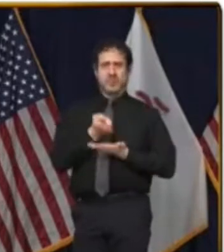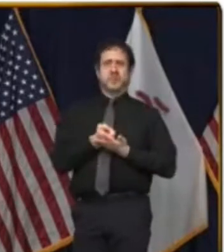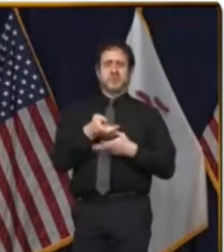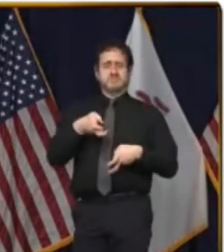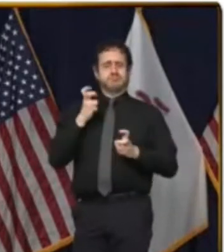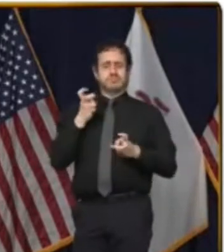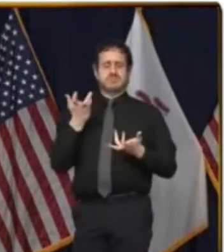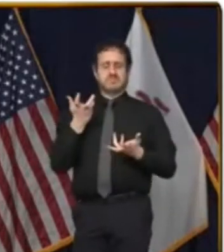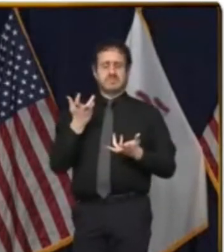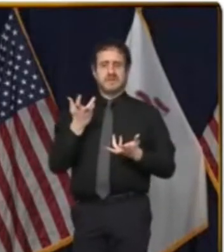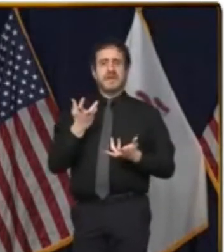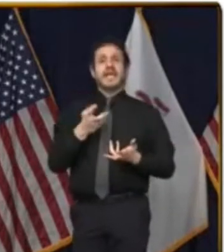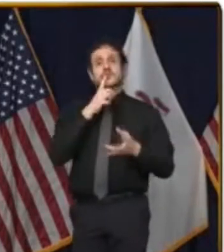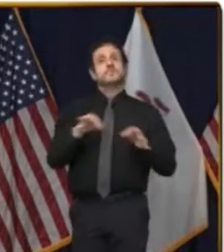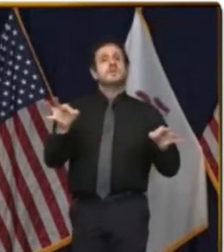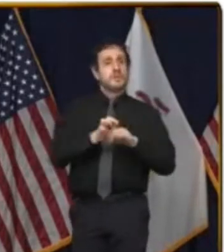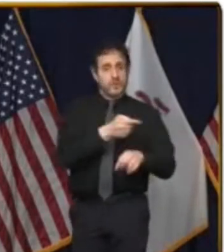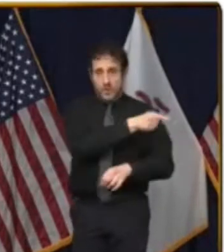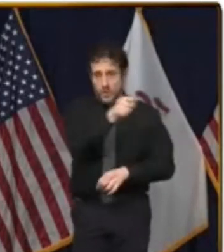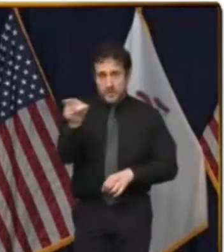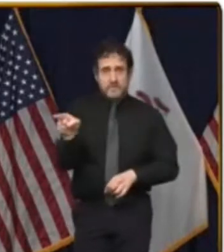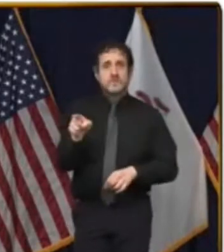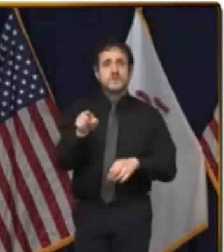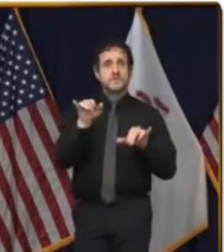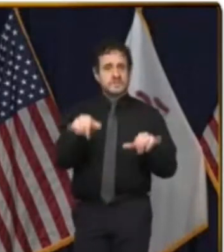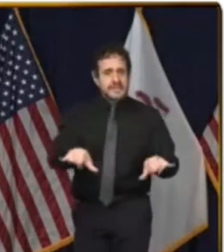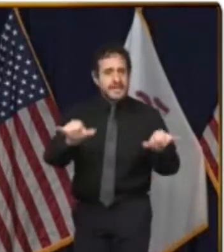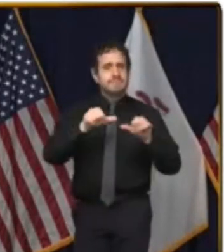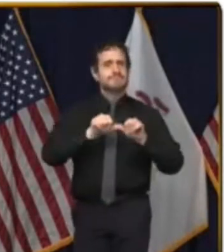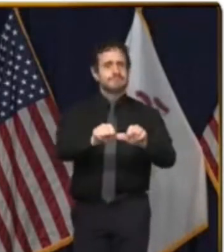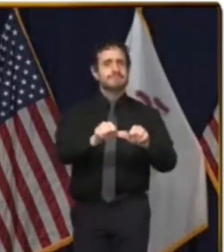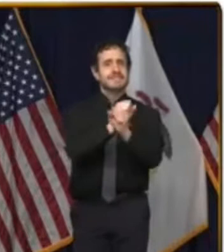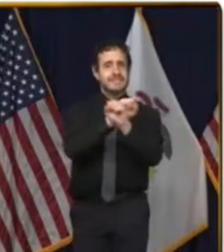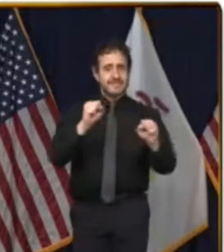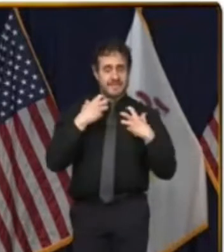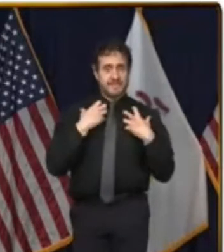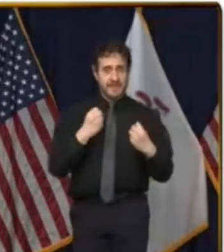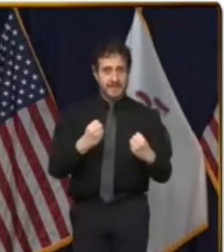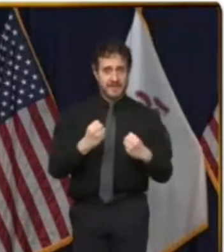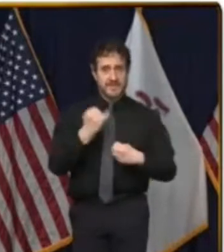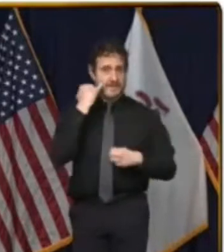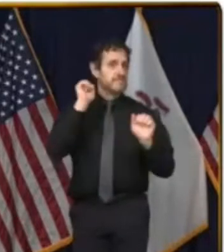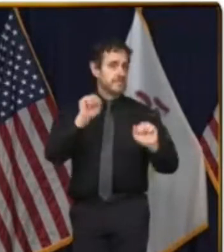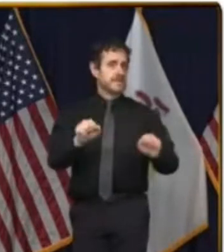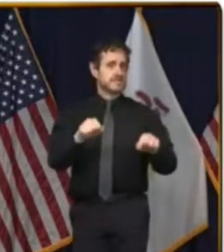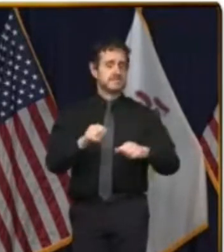safe and as healthy as we possibly can. Now, these